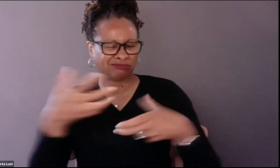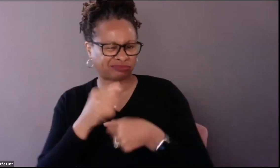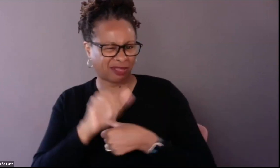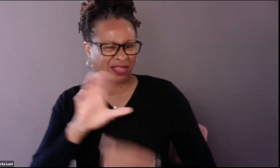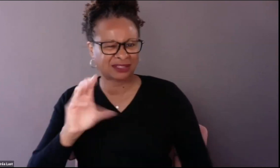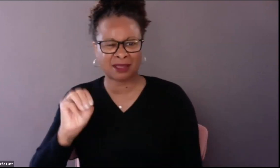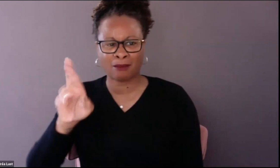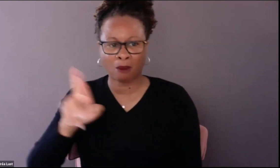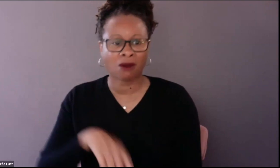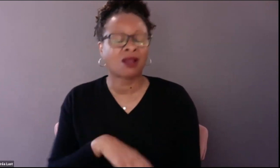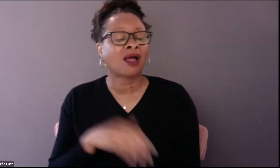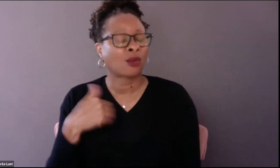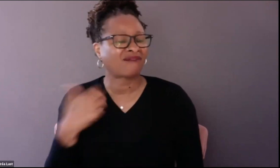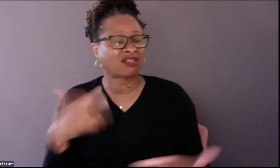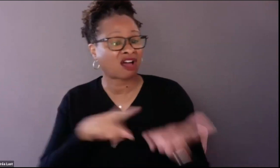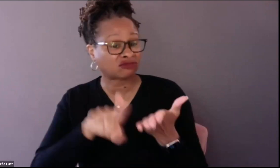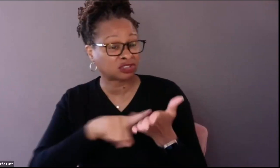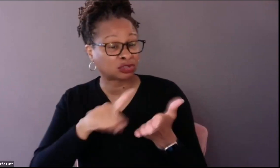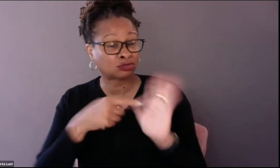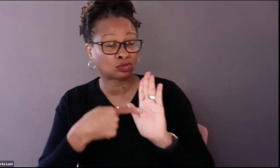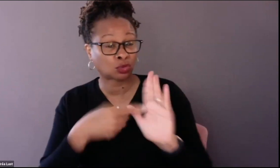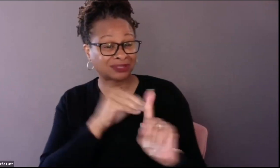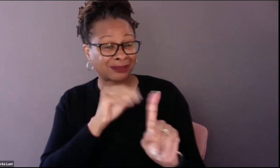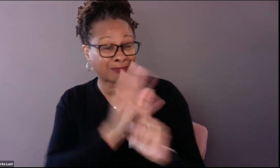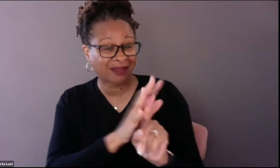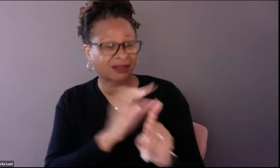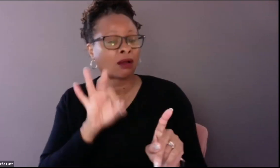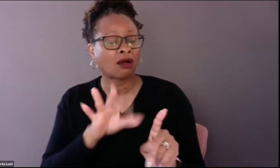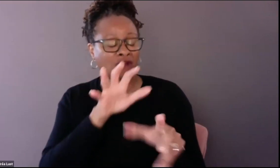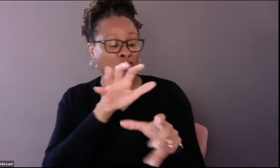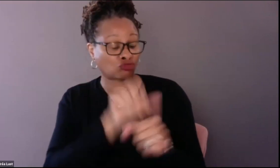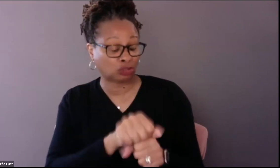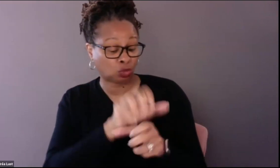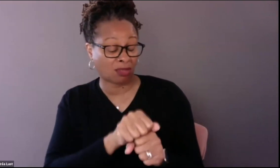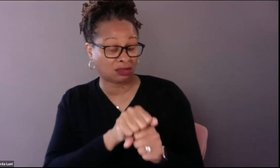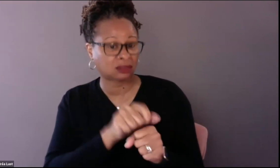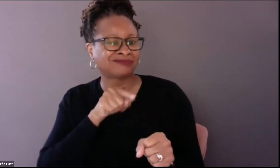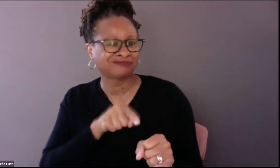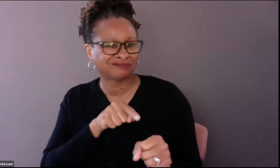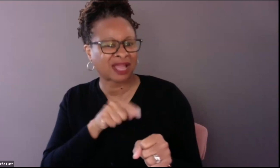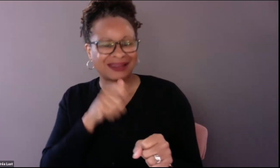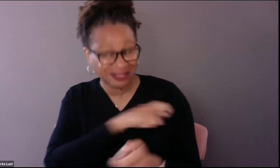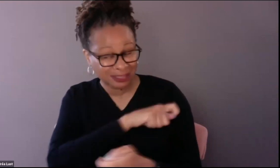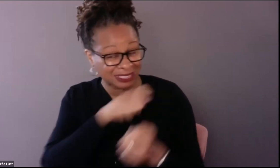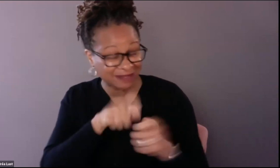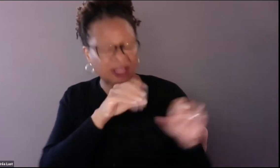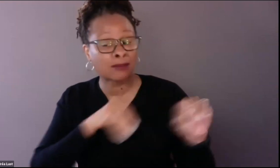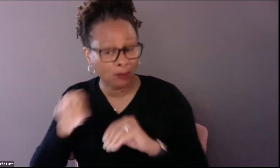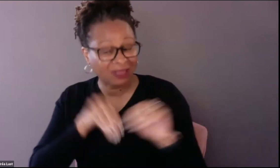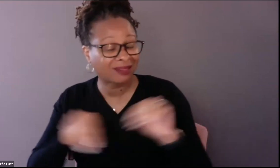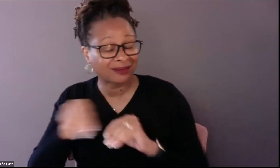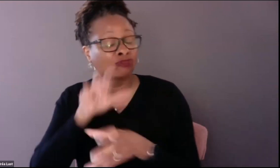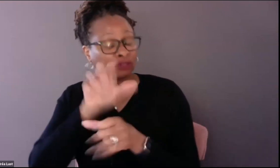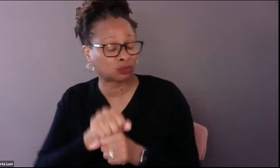ample research which shows the impact of rituals, not specifically mobility rituals,